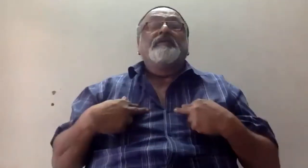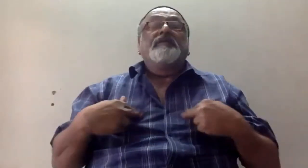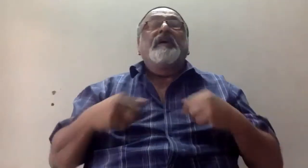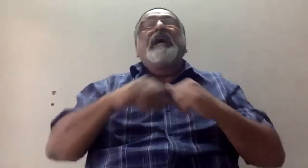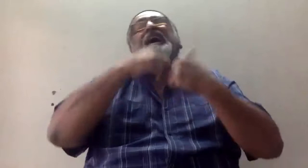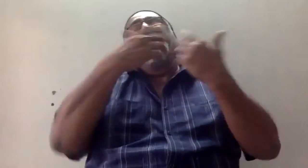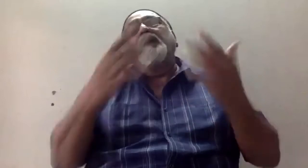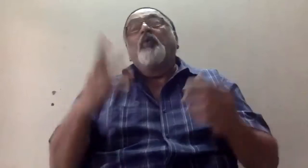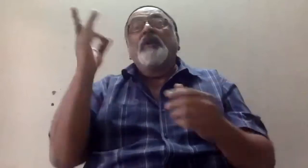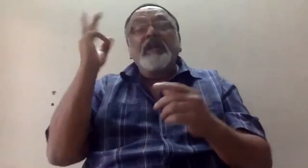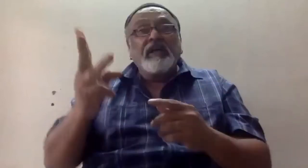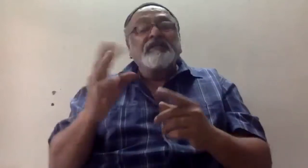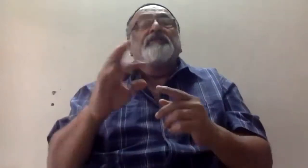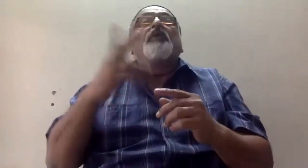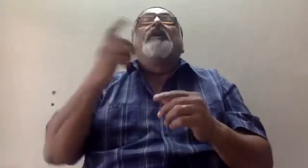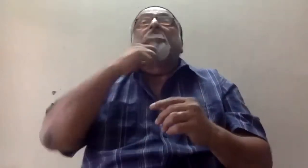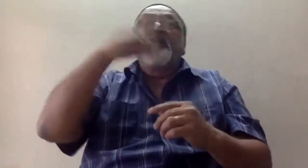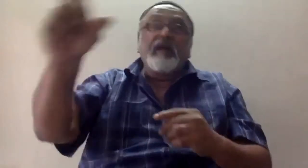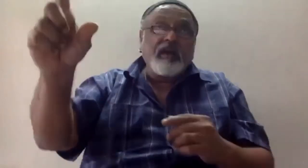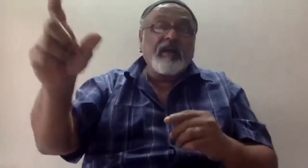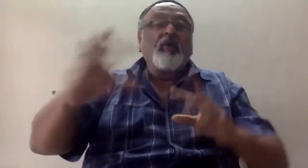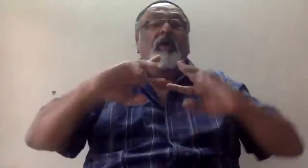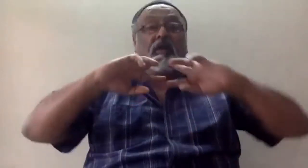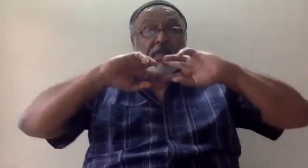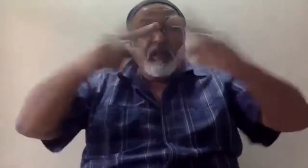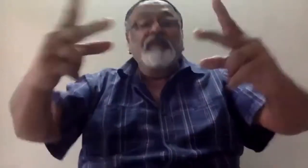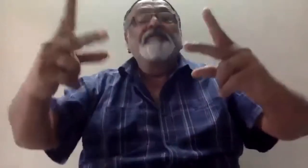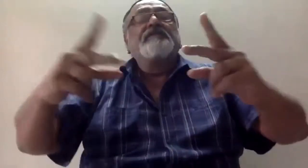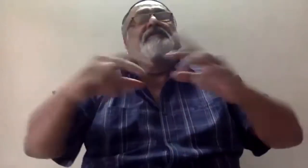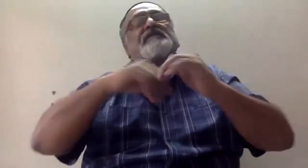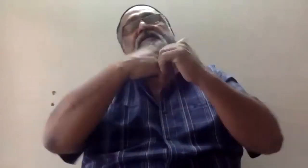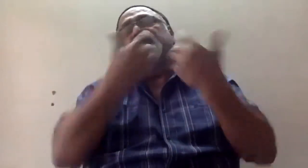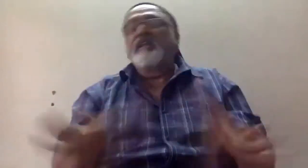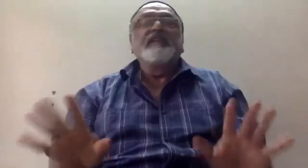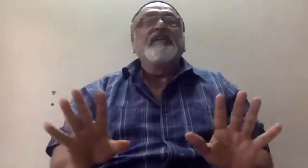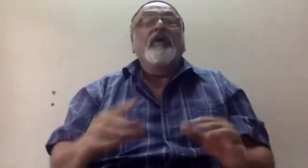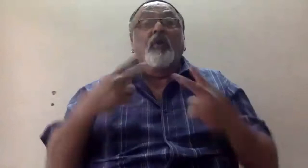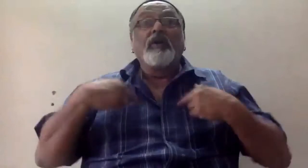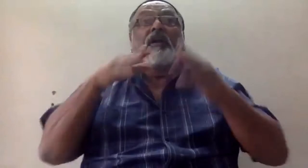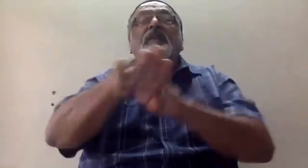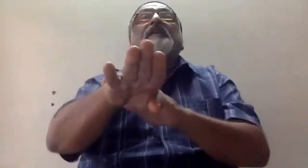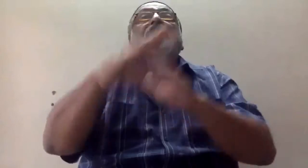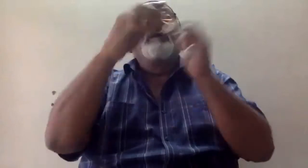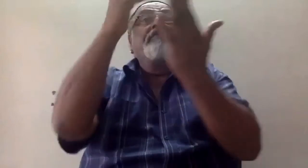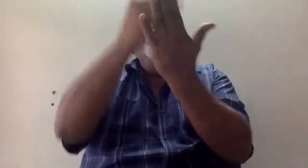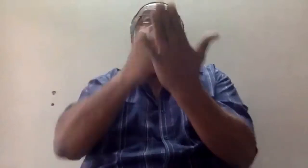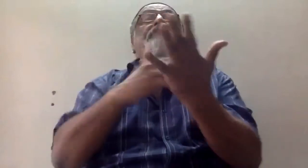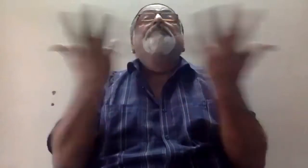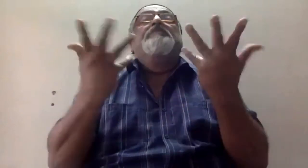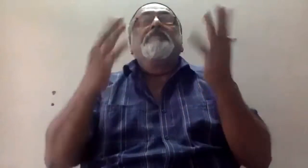or as a respondent. He does not know. The courtrooms are physically inaccessible